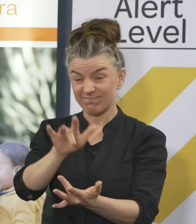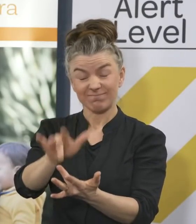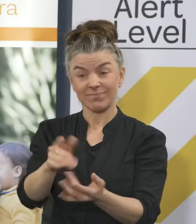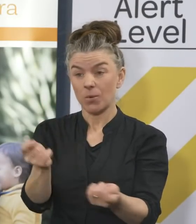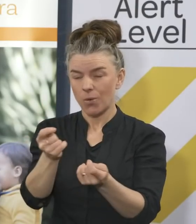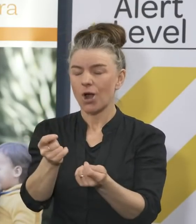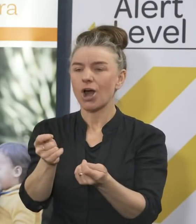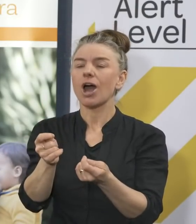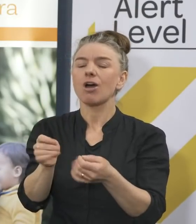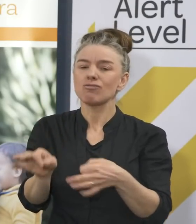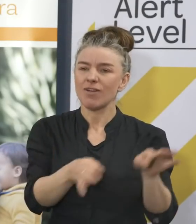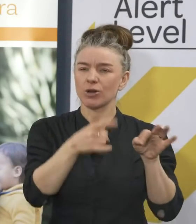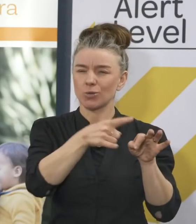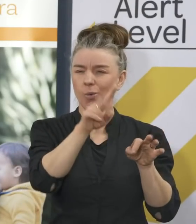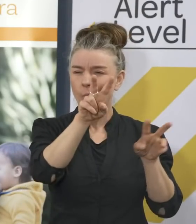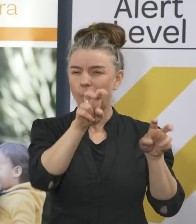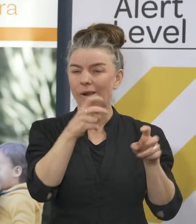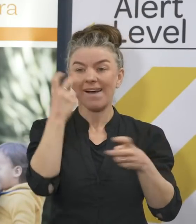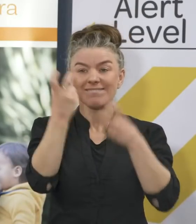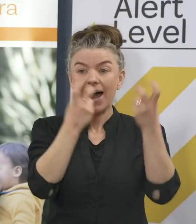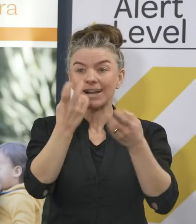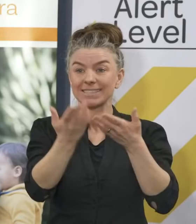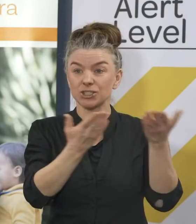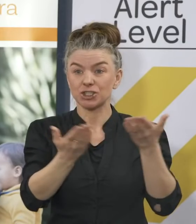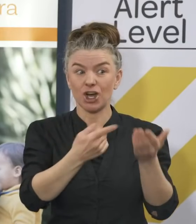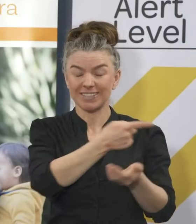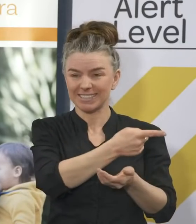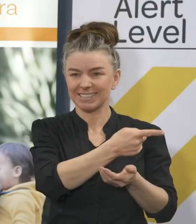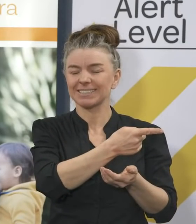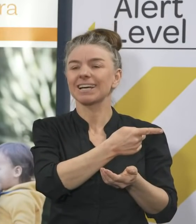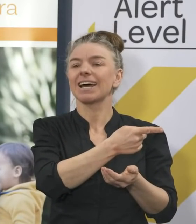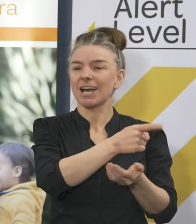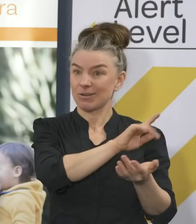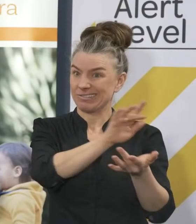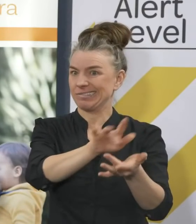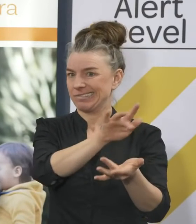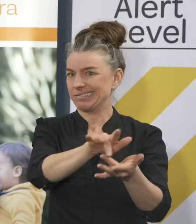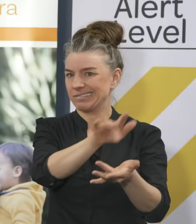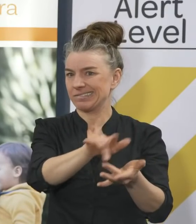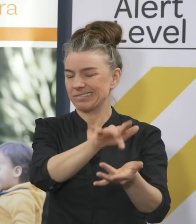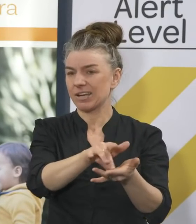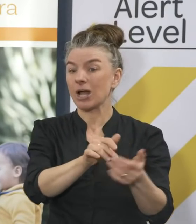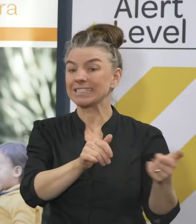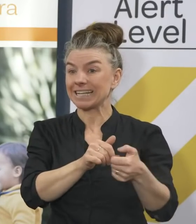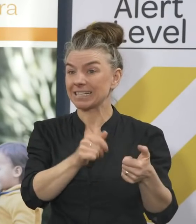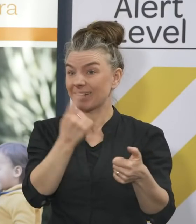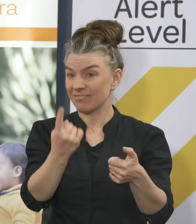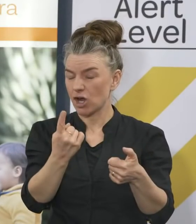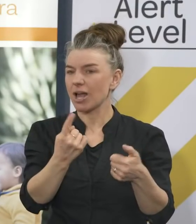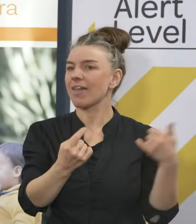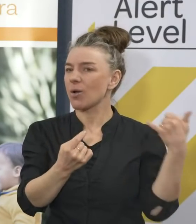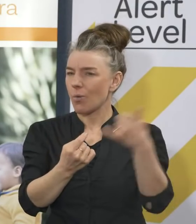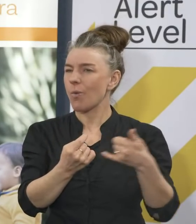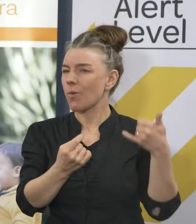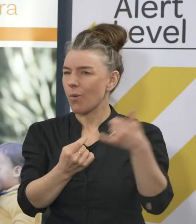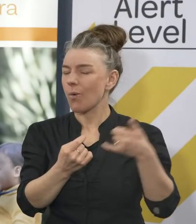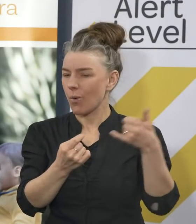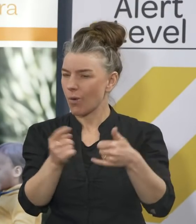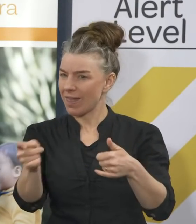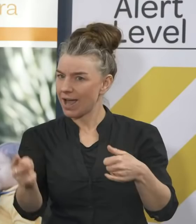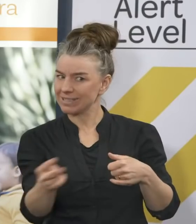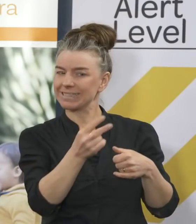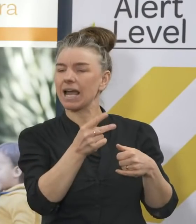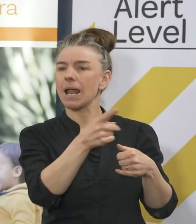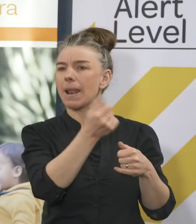finding services, reminding you that they get a text first and then a number of phone calls. So it's very clear who the calls are coming